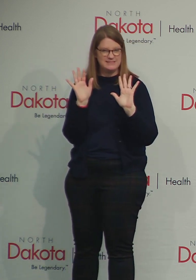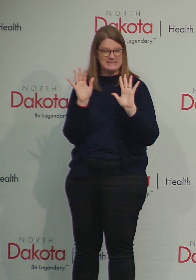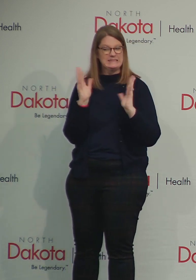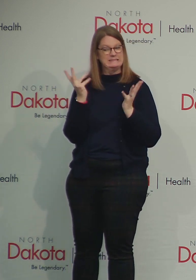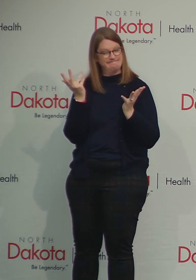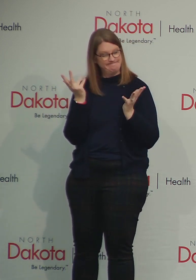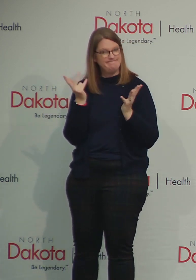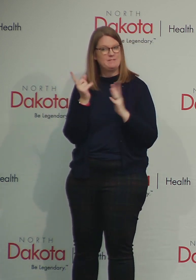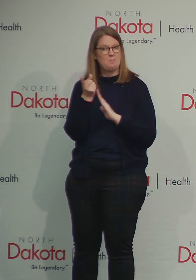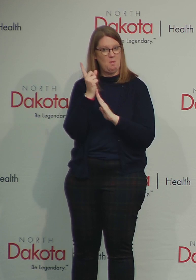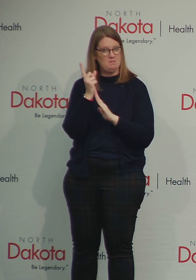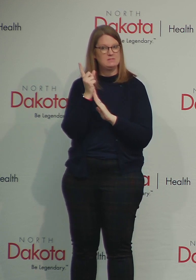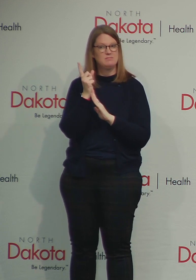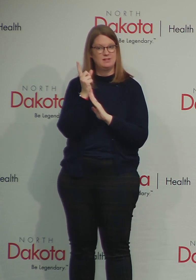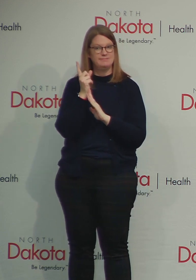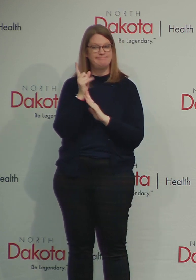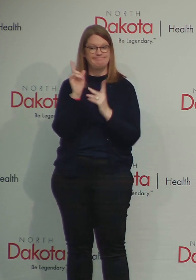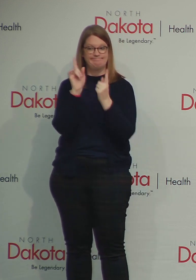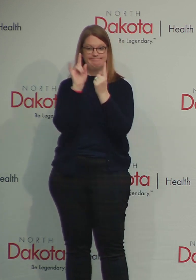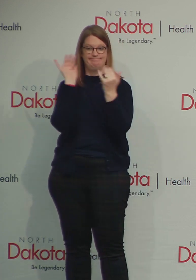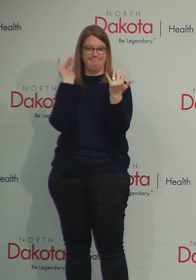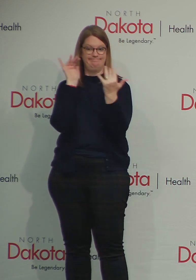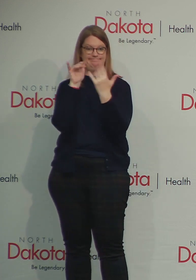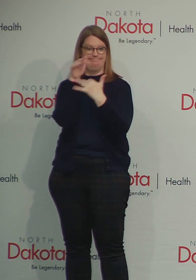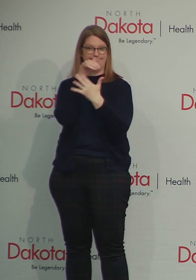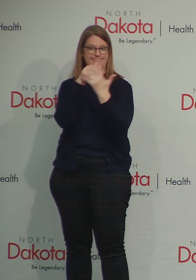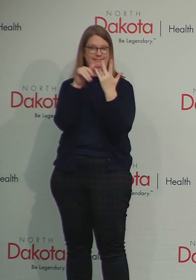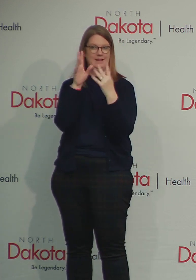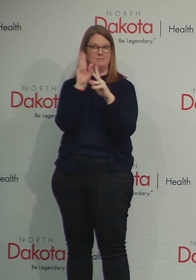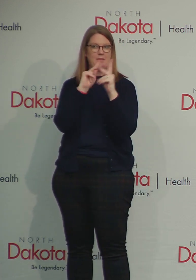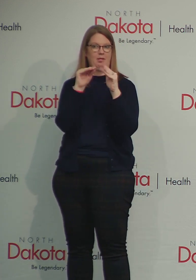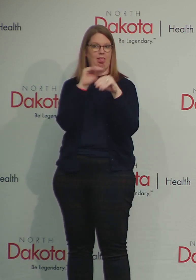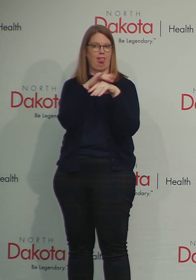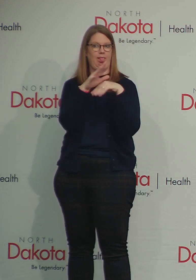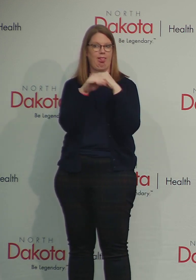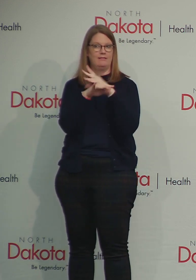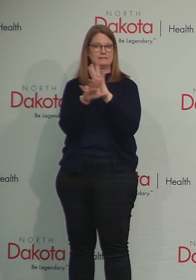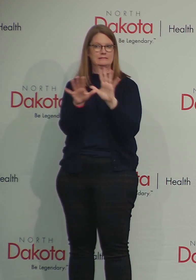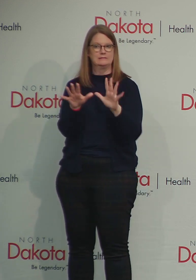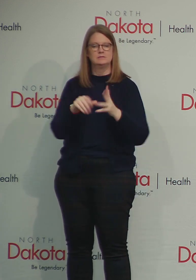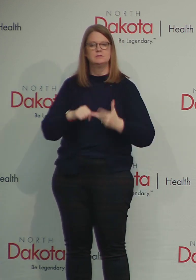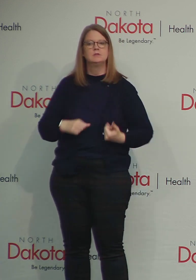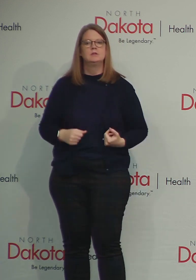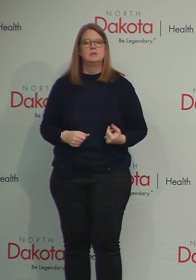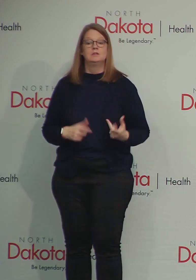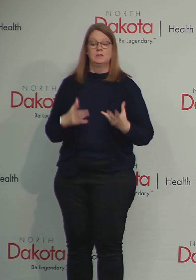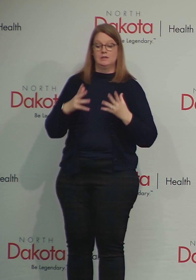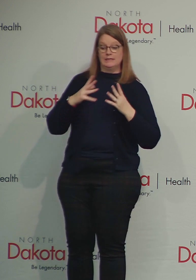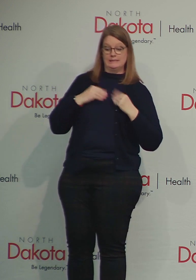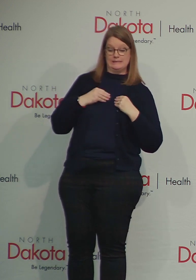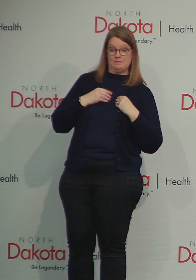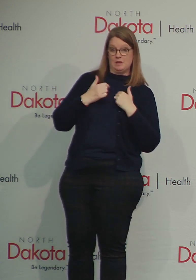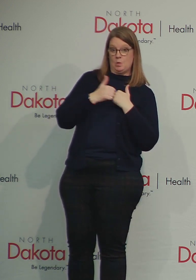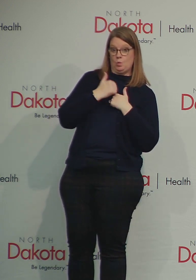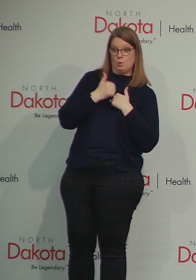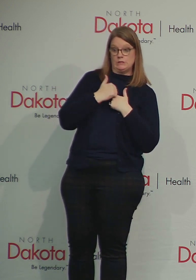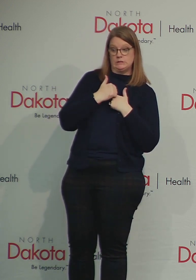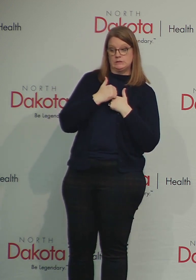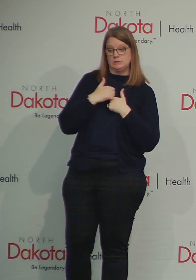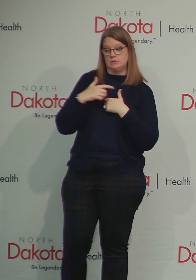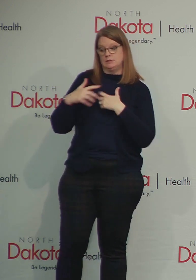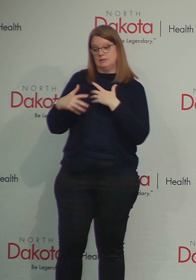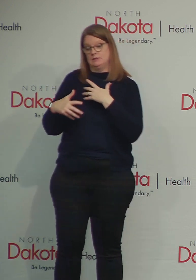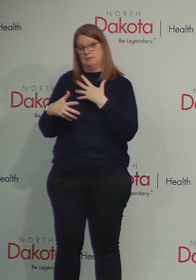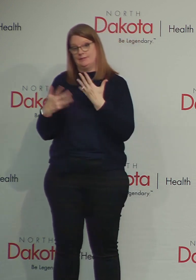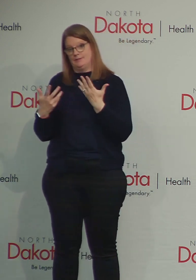moments where you could have transmissible moments. So we want to see the balance of that. So we're taking some risk on and we're adding some